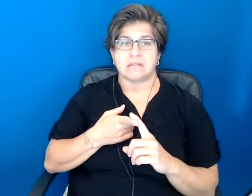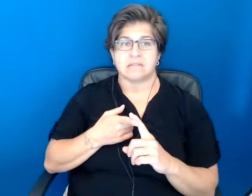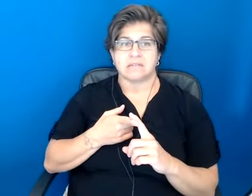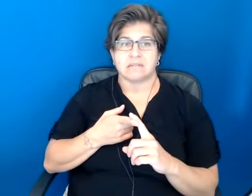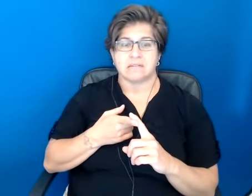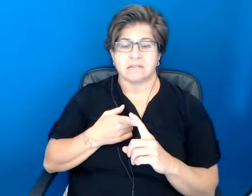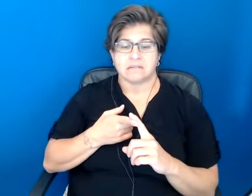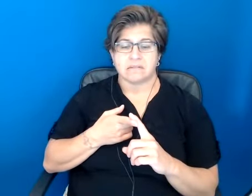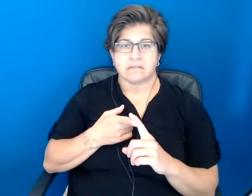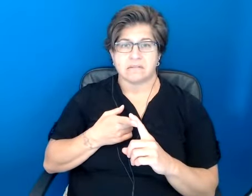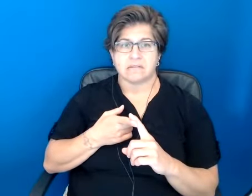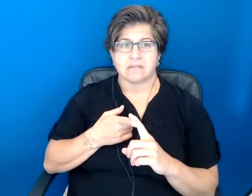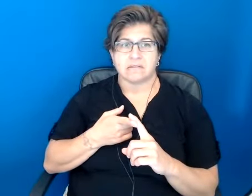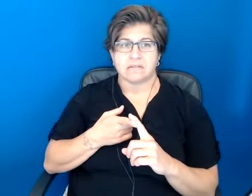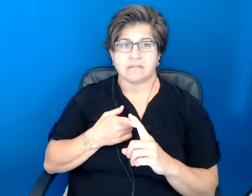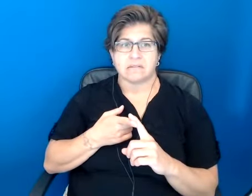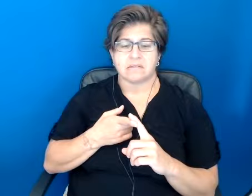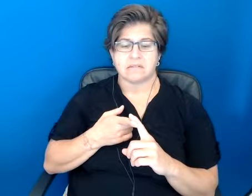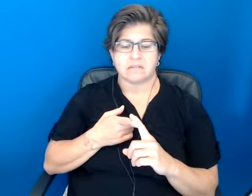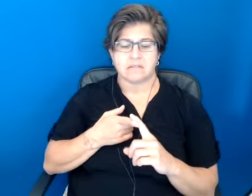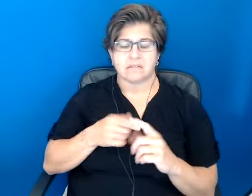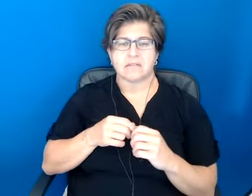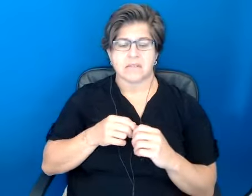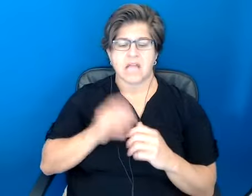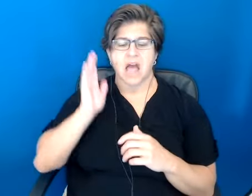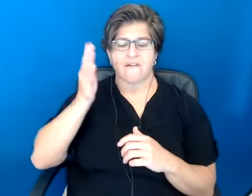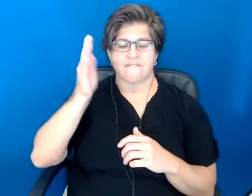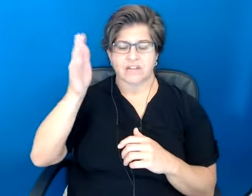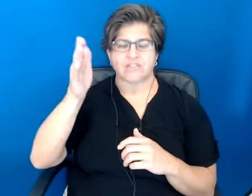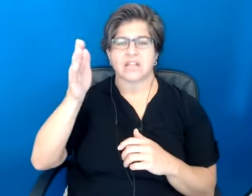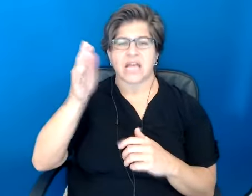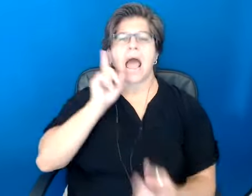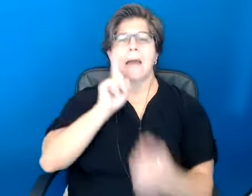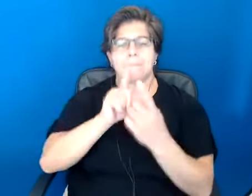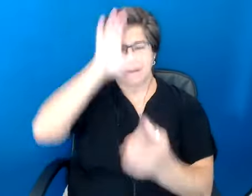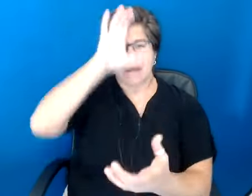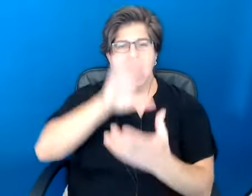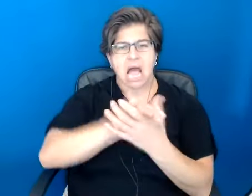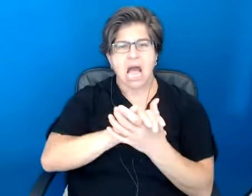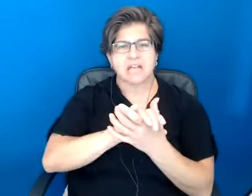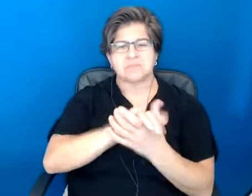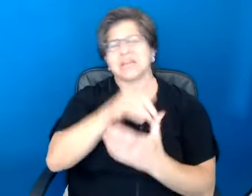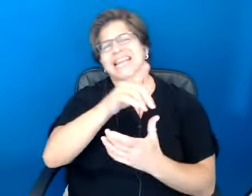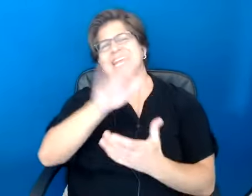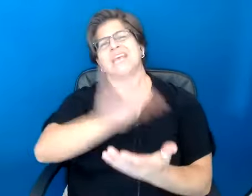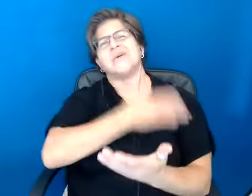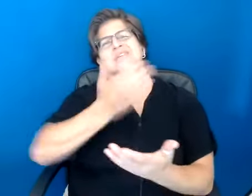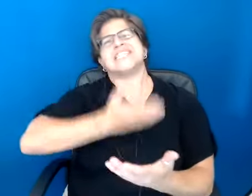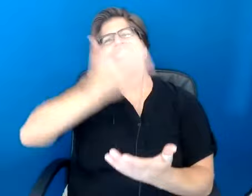and then I had a couple of boyfriends, but I really didn't trust. I